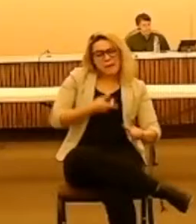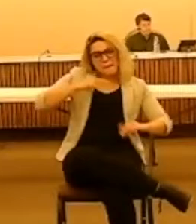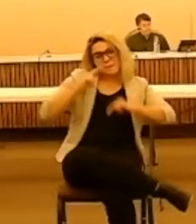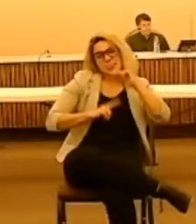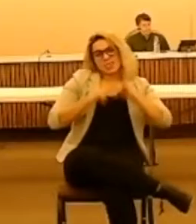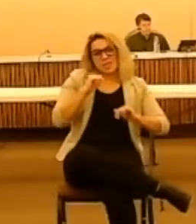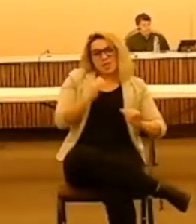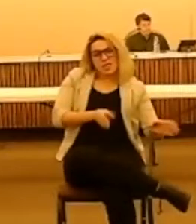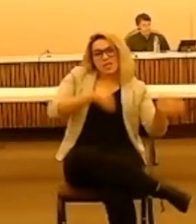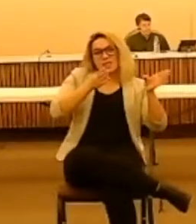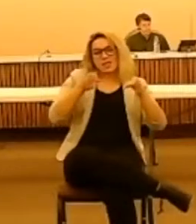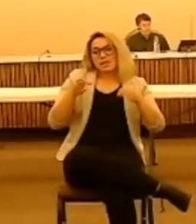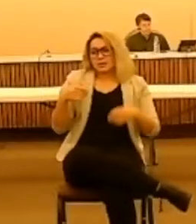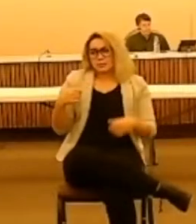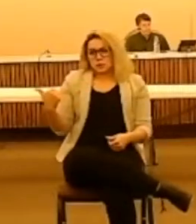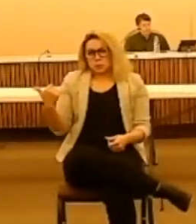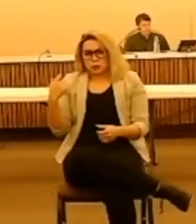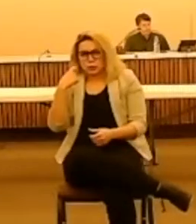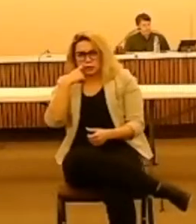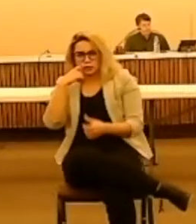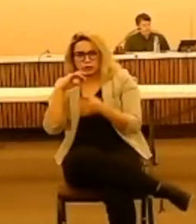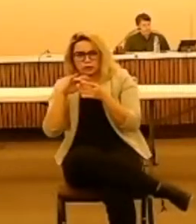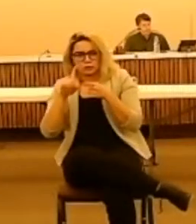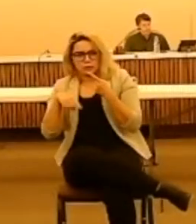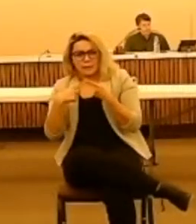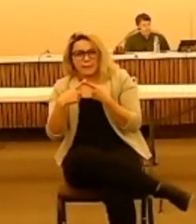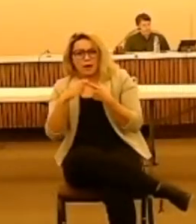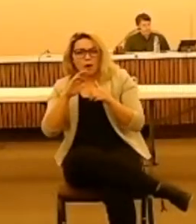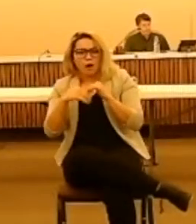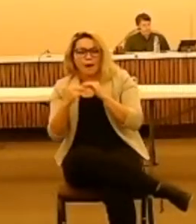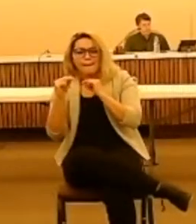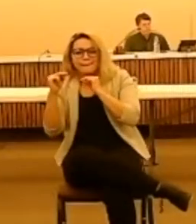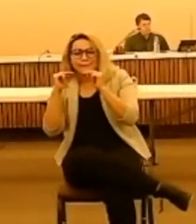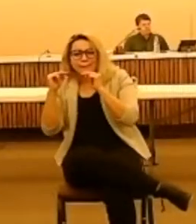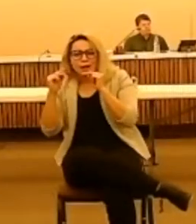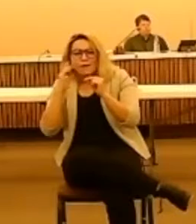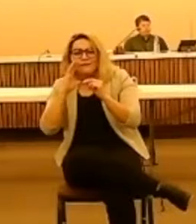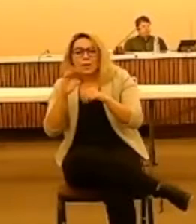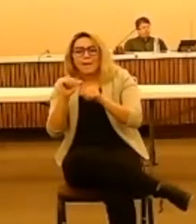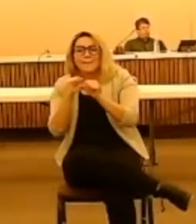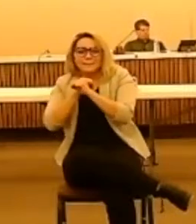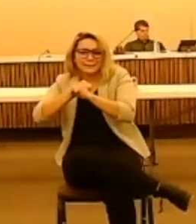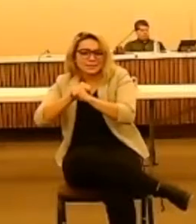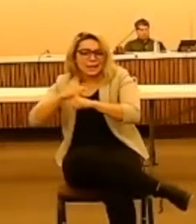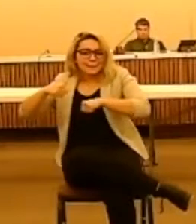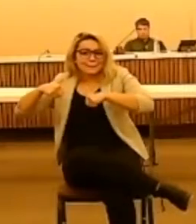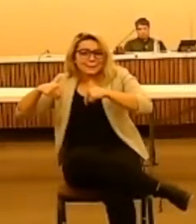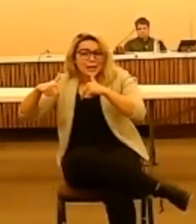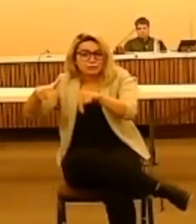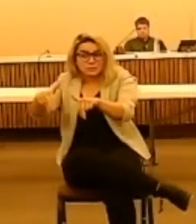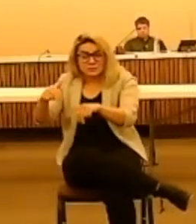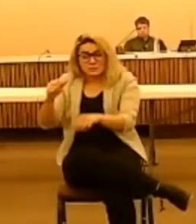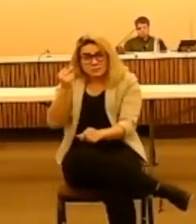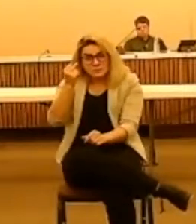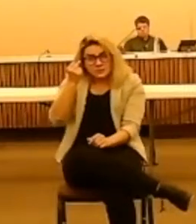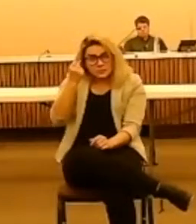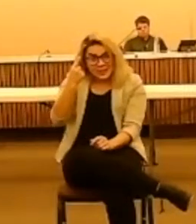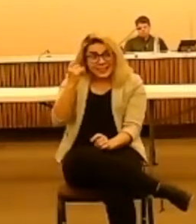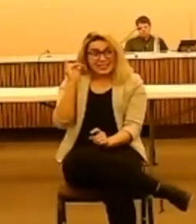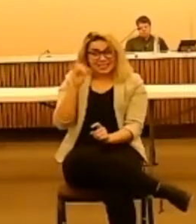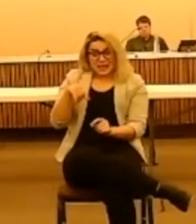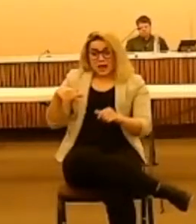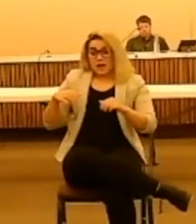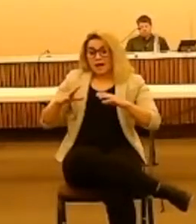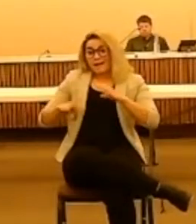just spoke to us about mitigation for pedestrian safety. Any idea what that costs when you do those kind of improvements to